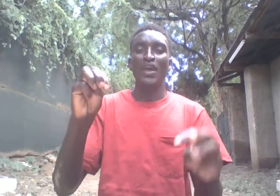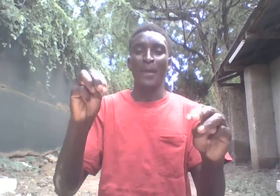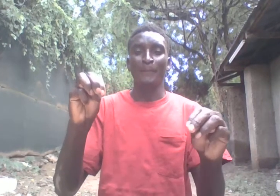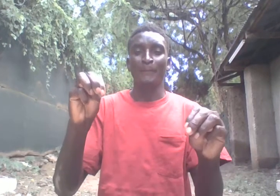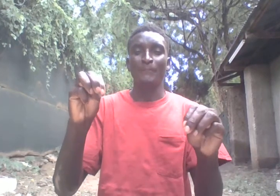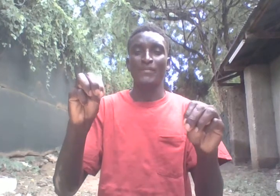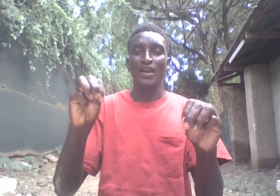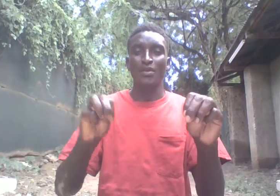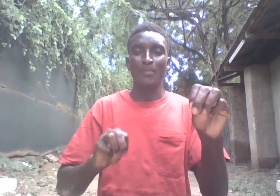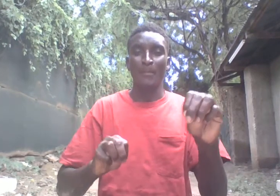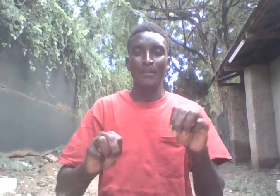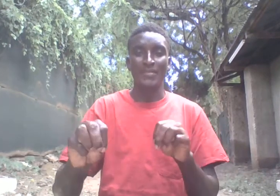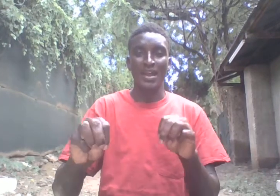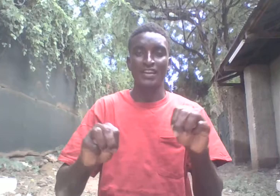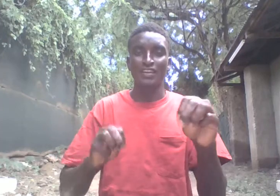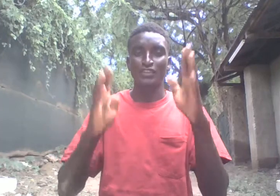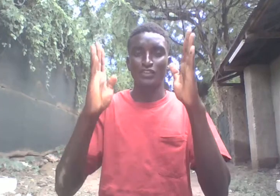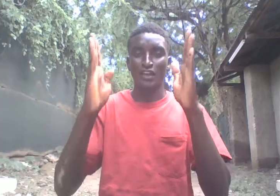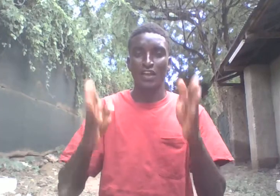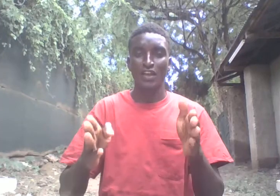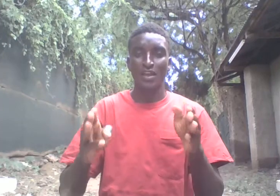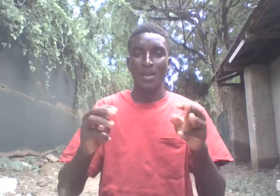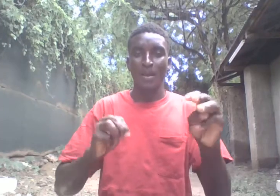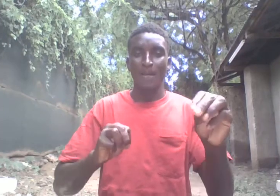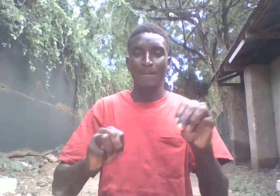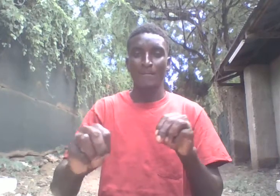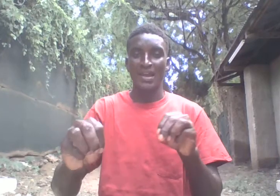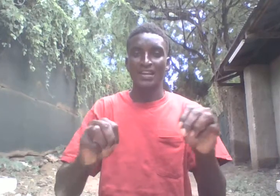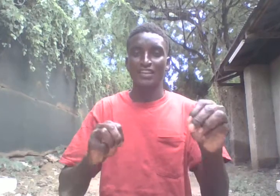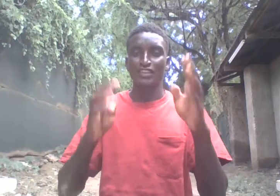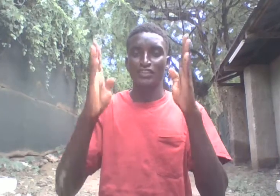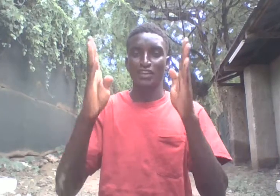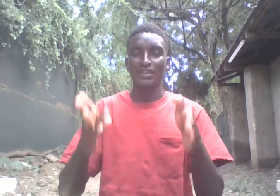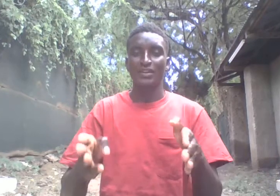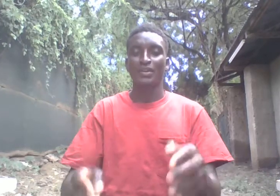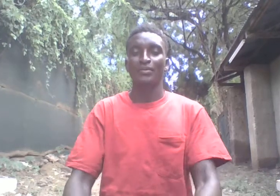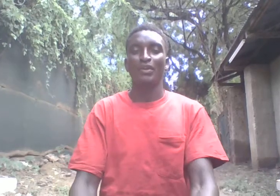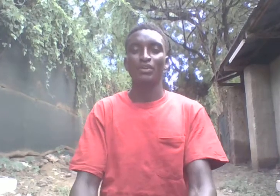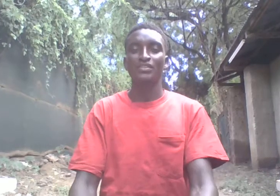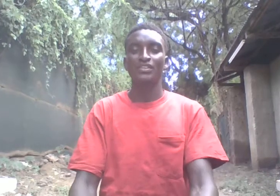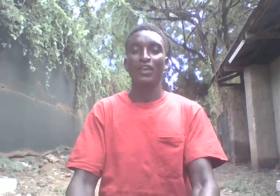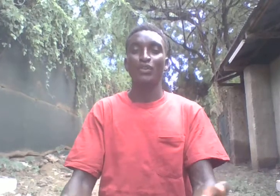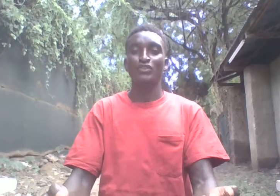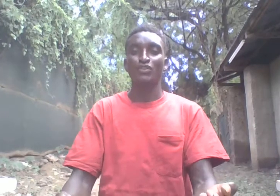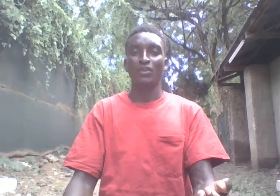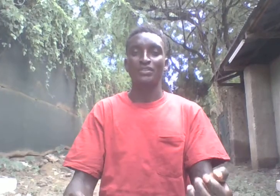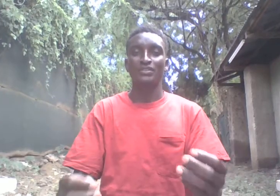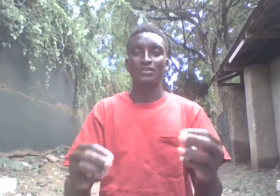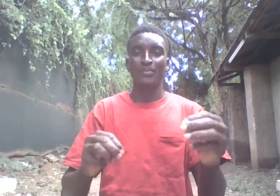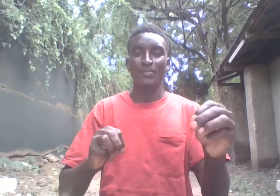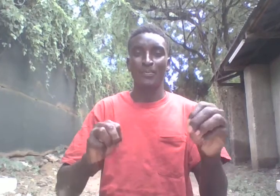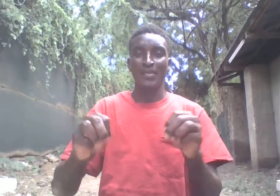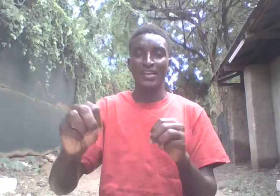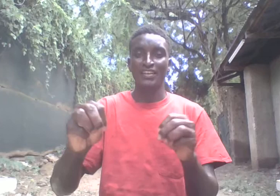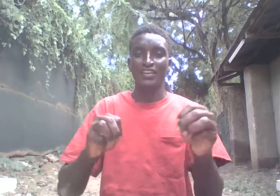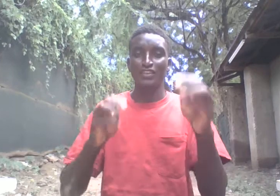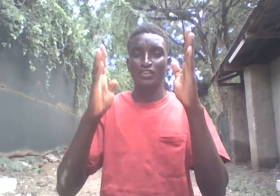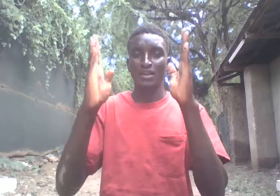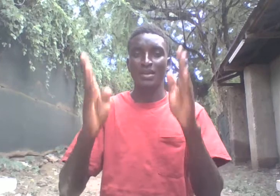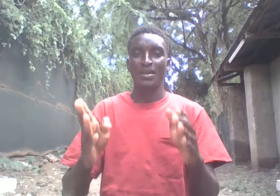2M, manager, manager, because they control, manager.